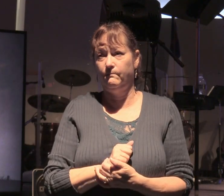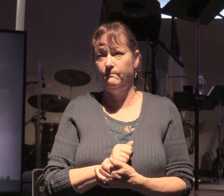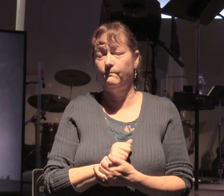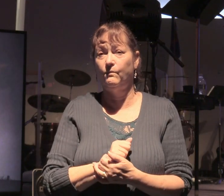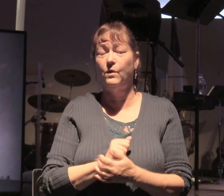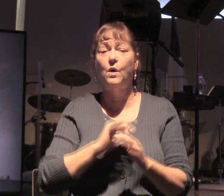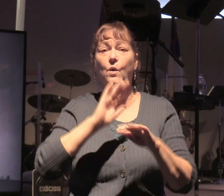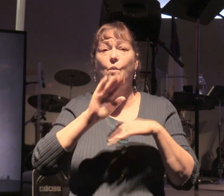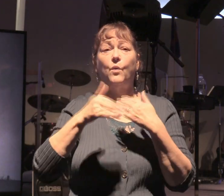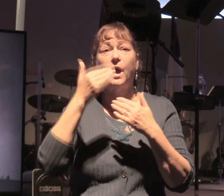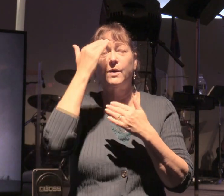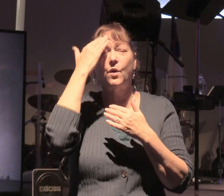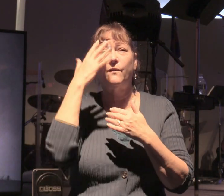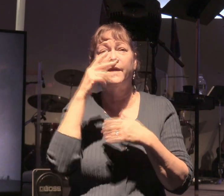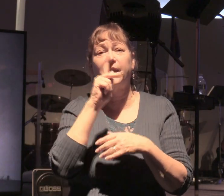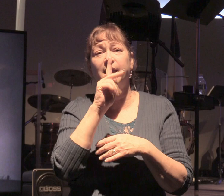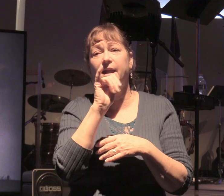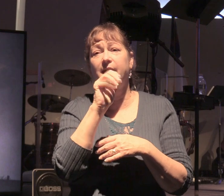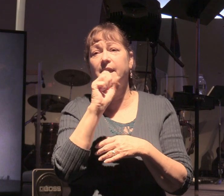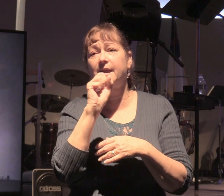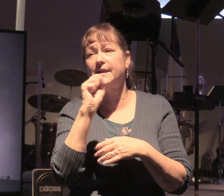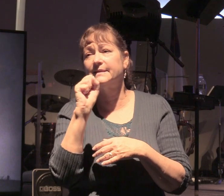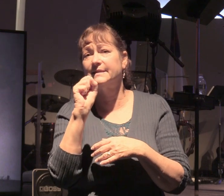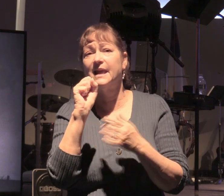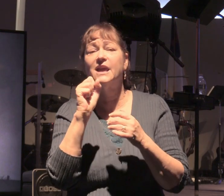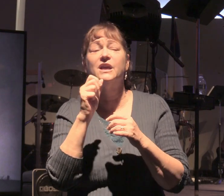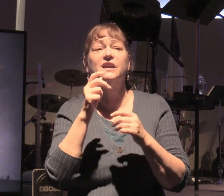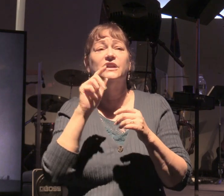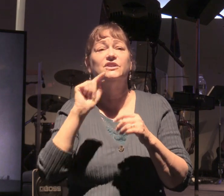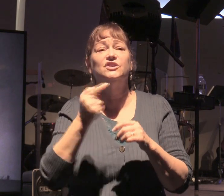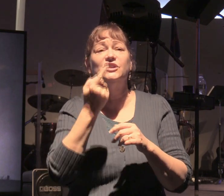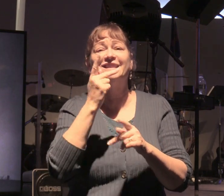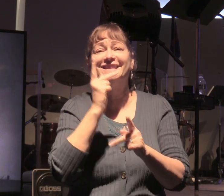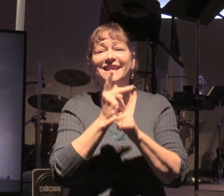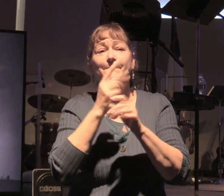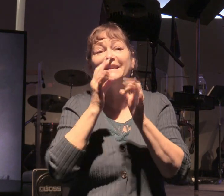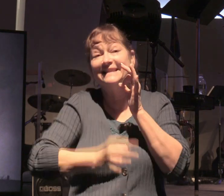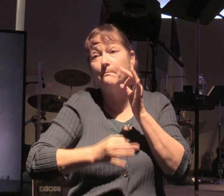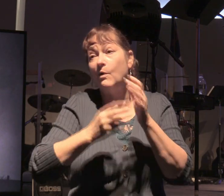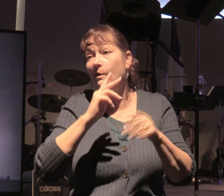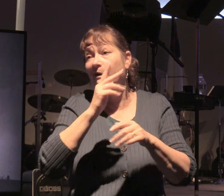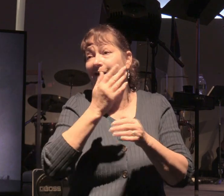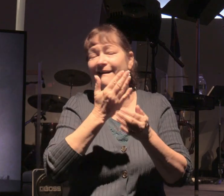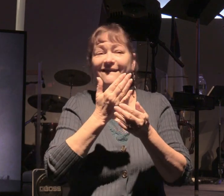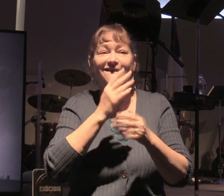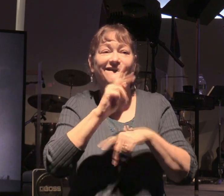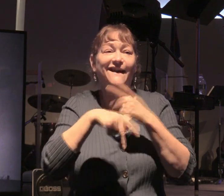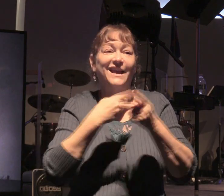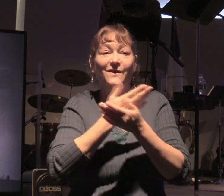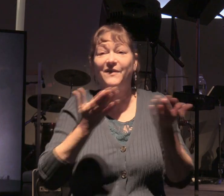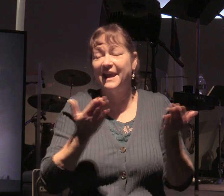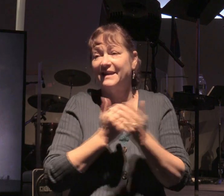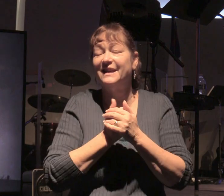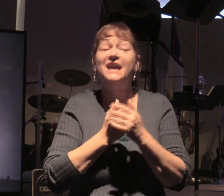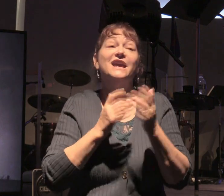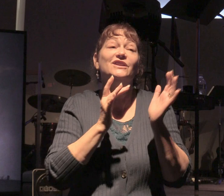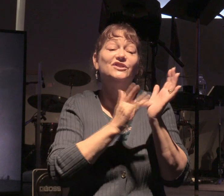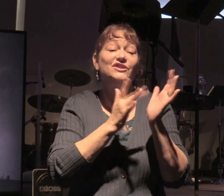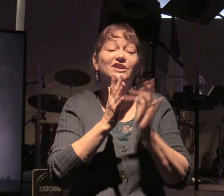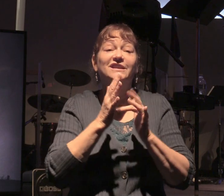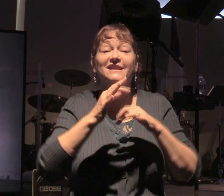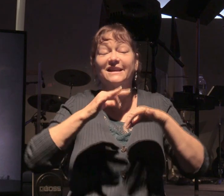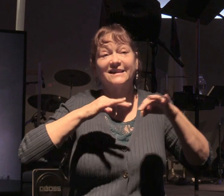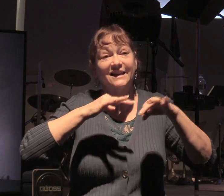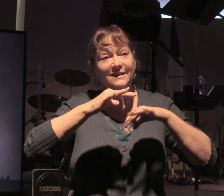We've all heard of the KISS method, right? Just keep it simple, kind of a thing. Well, Jesus explained what